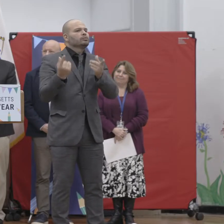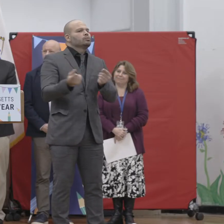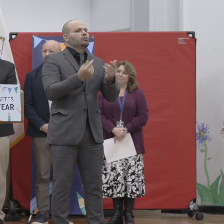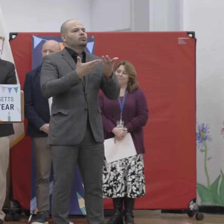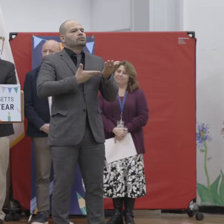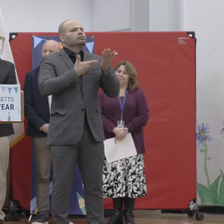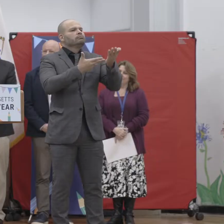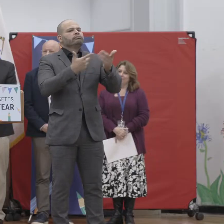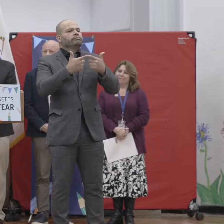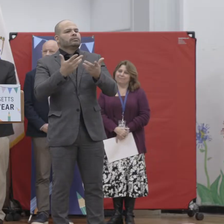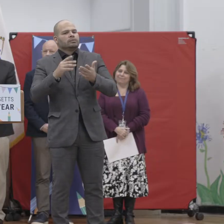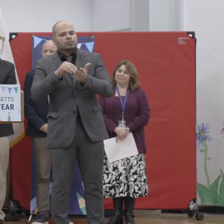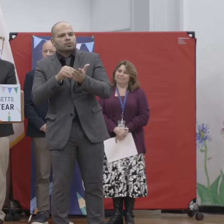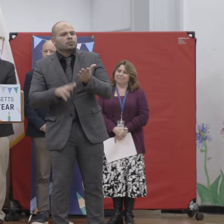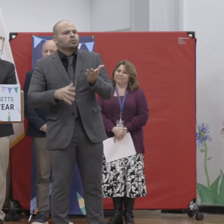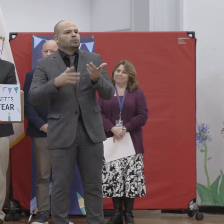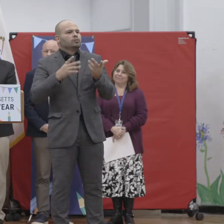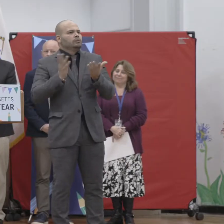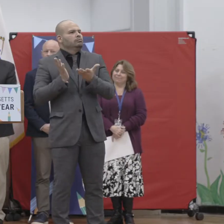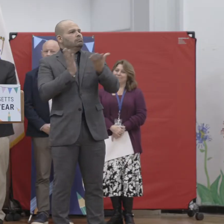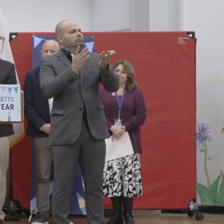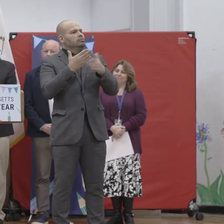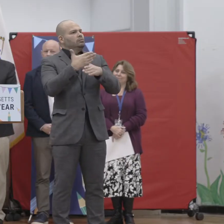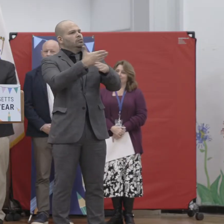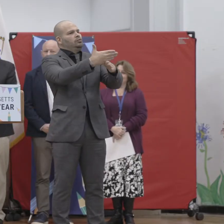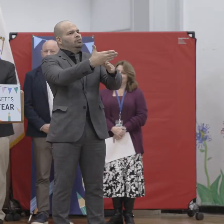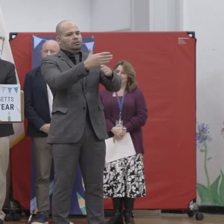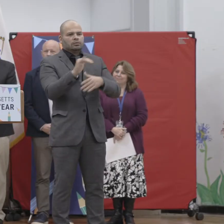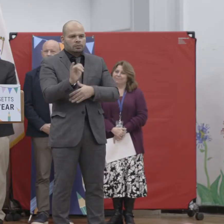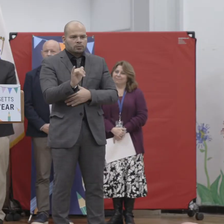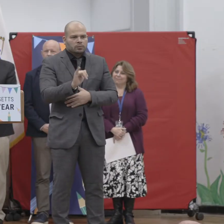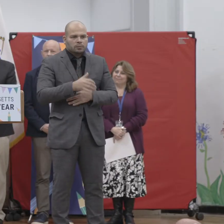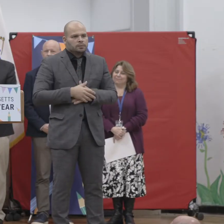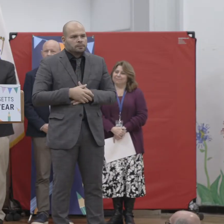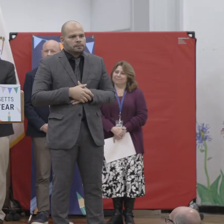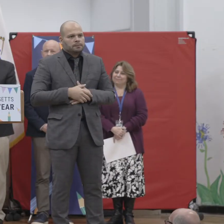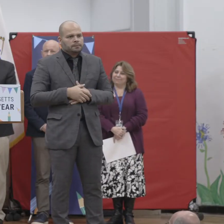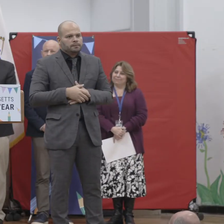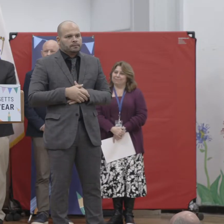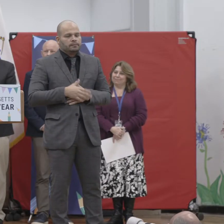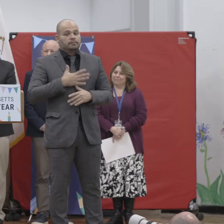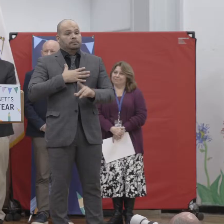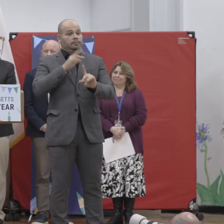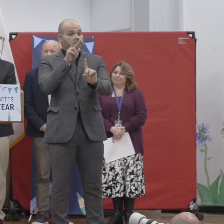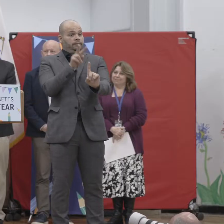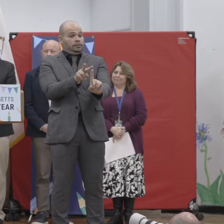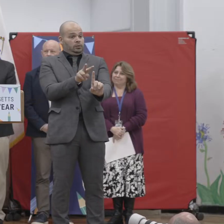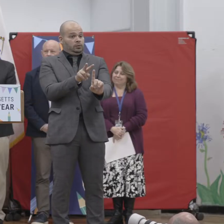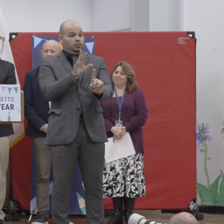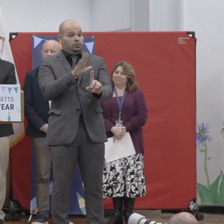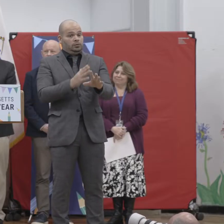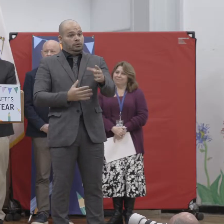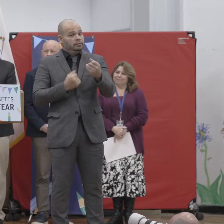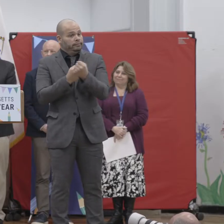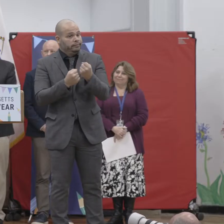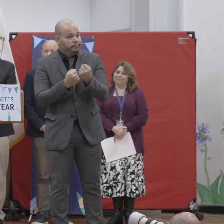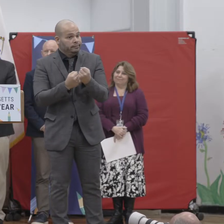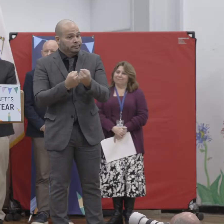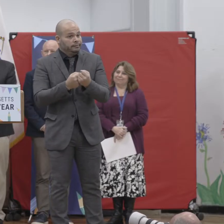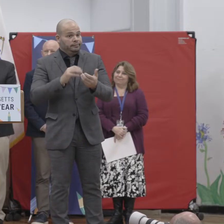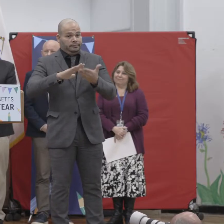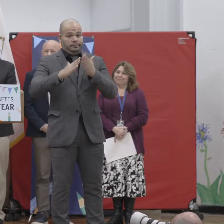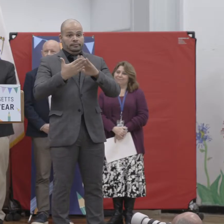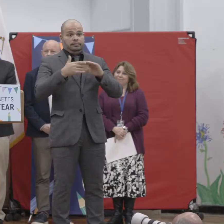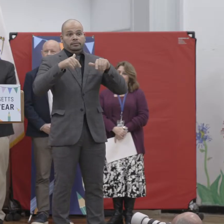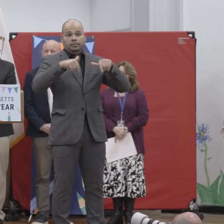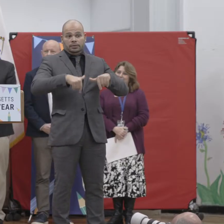this building. So just on behalf of the city of Boston, as a BPS mom, as someone who is ready to bring